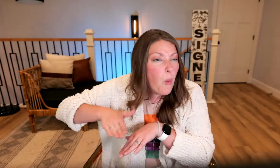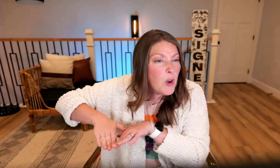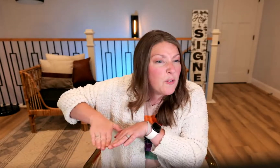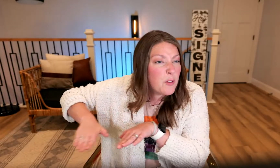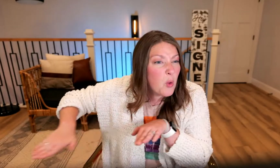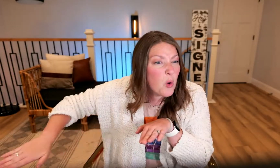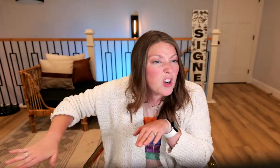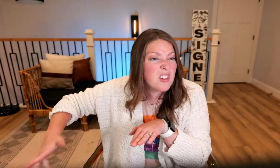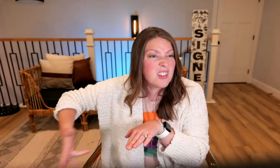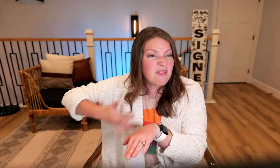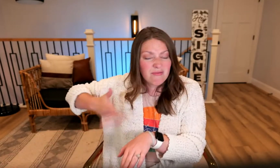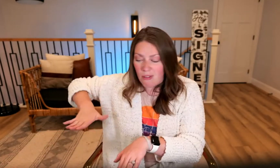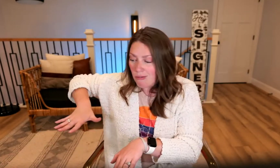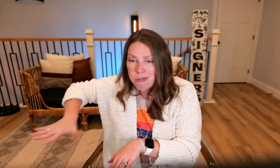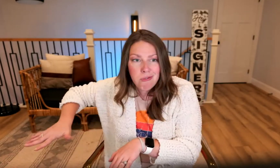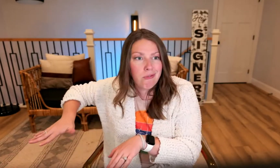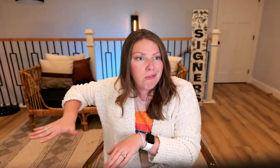Wood floors,